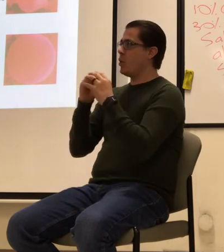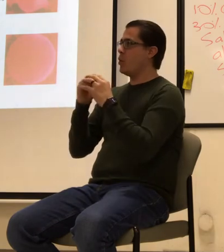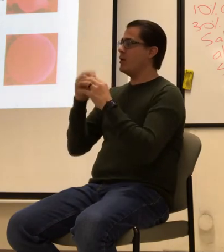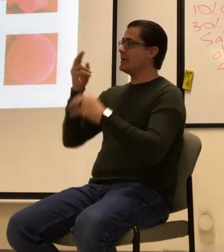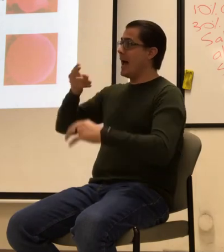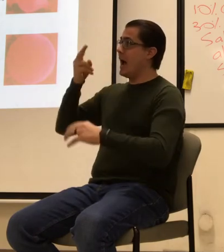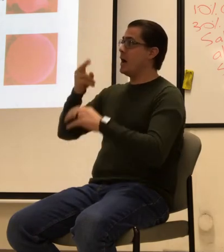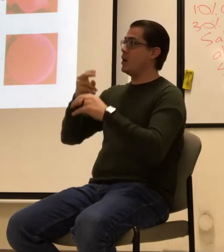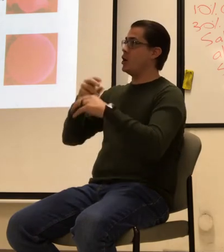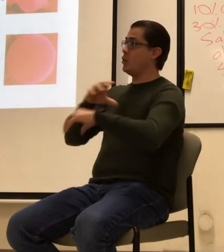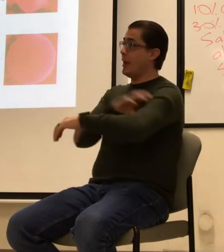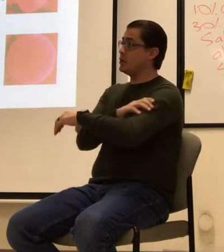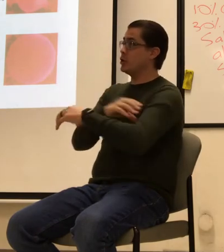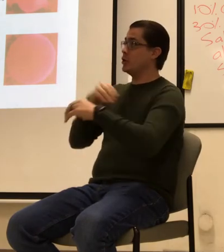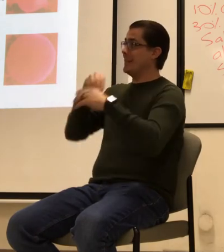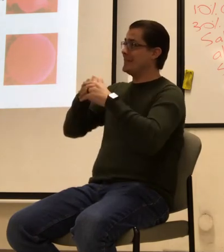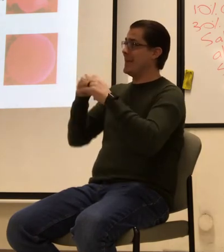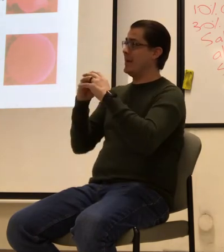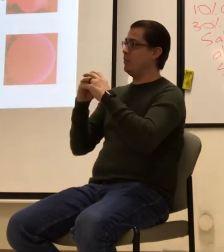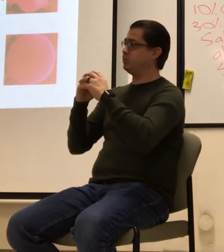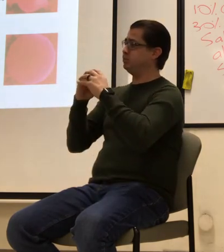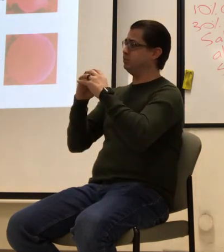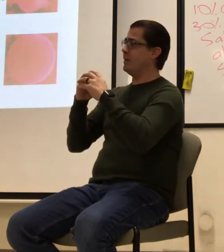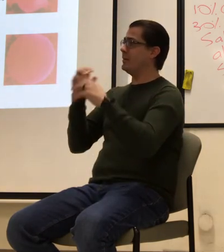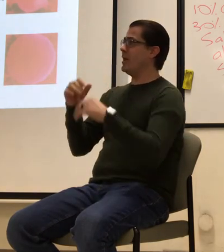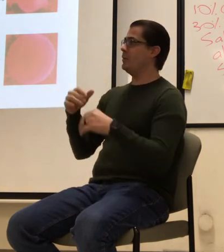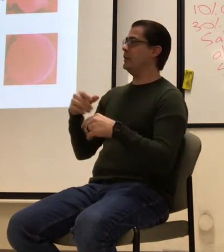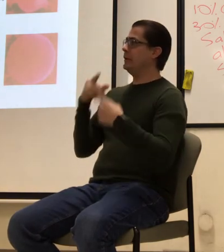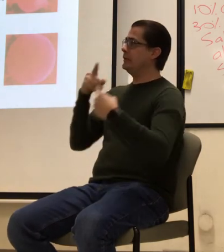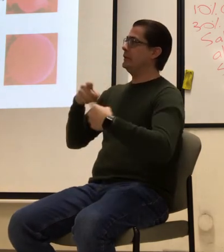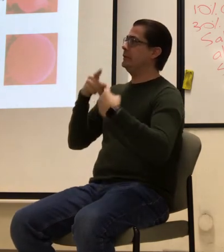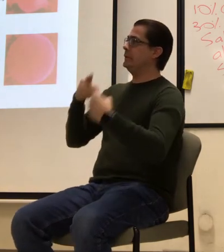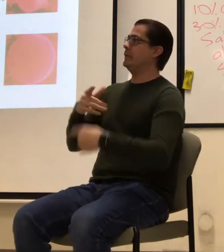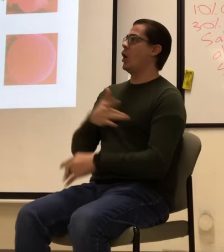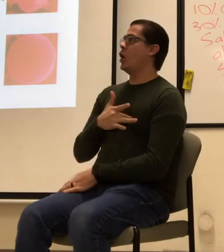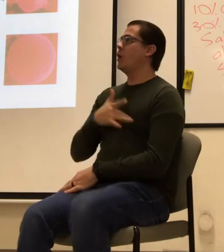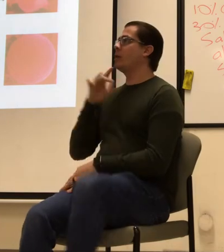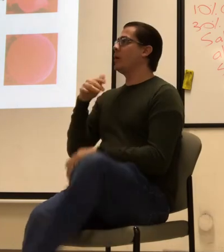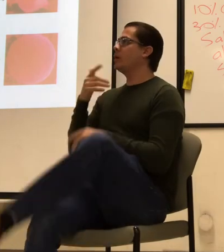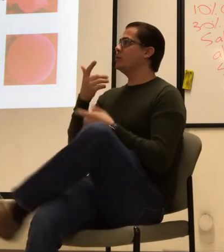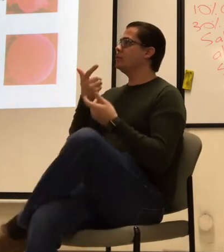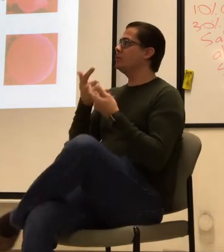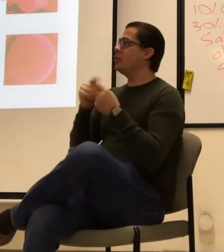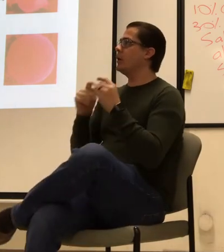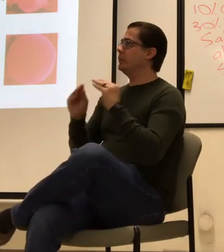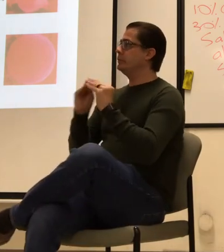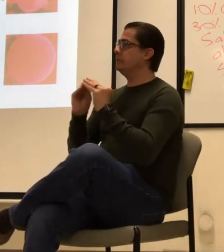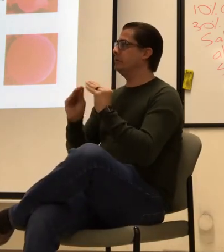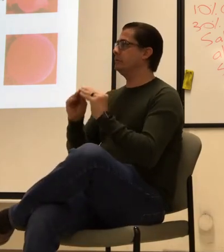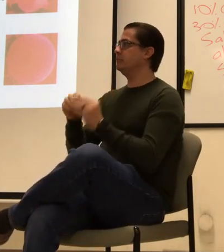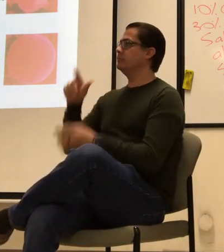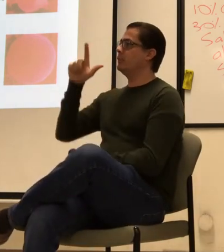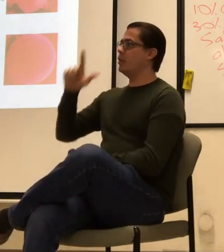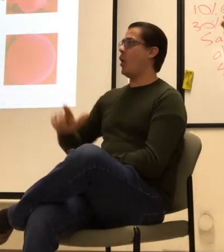there's a higher pressure. And that could be hard on your heart over time as you're trying to treat that patient. But why? Do you